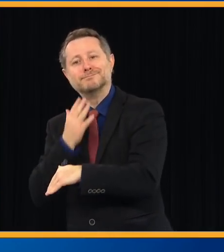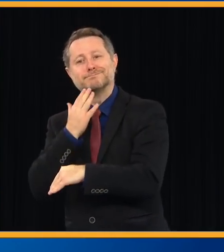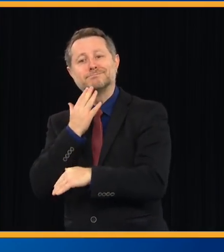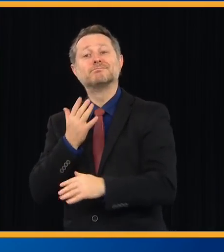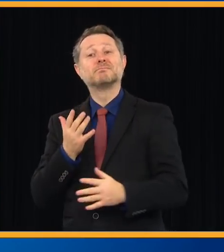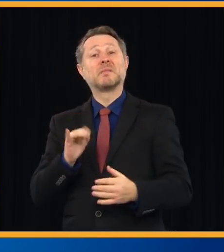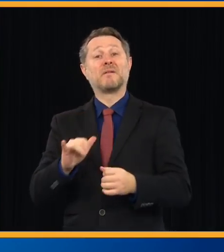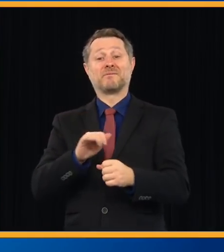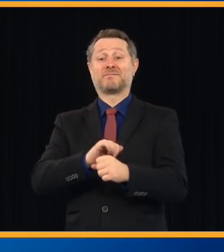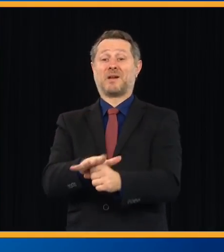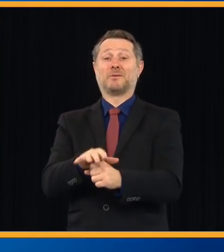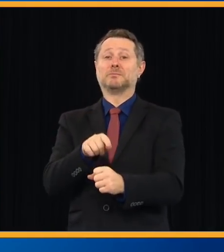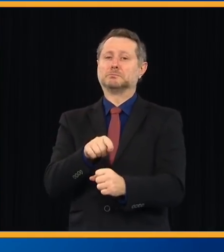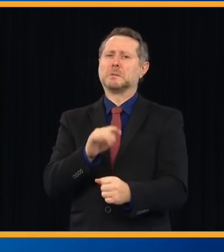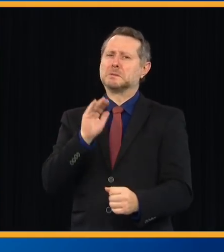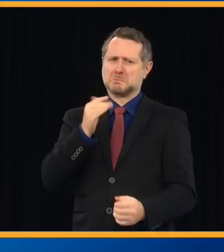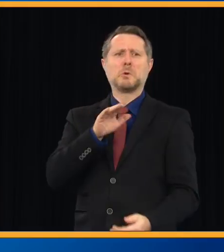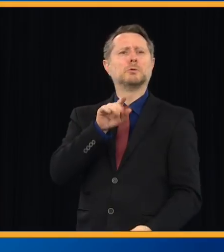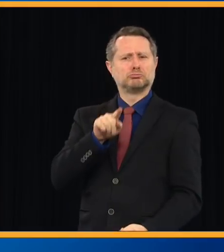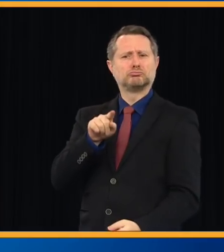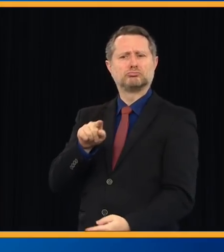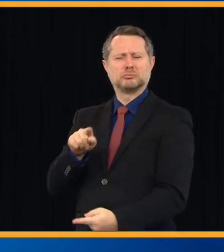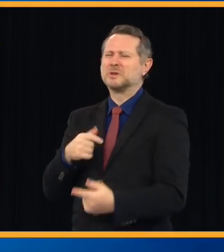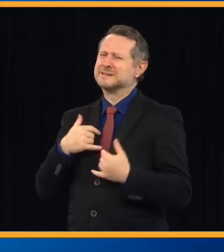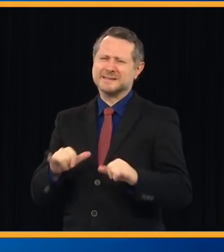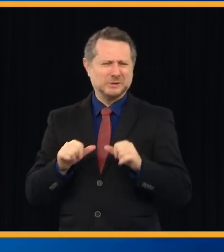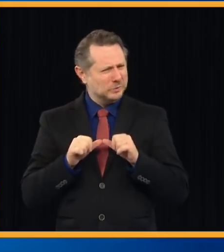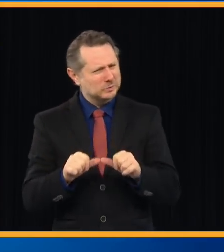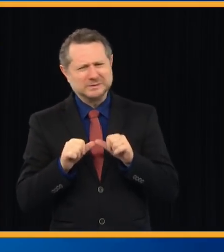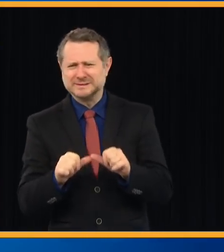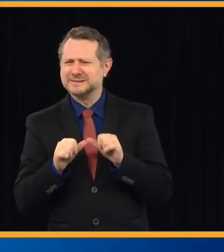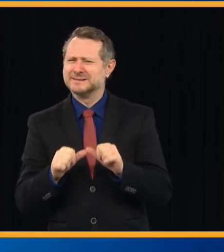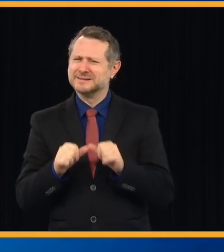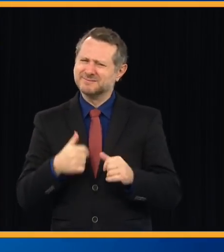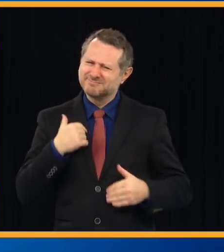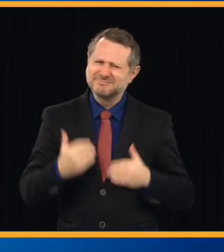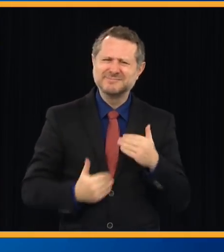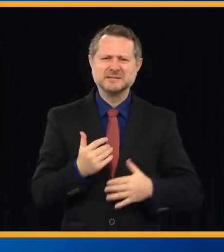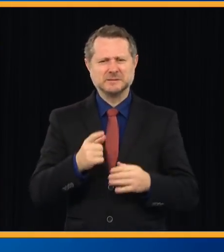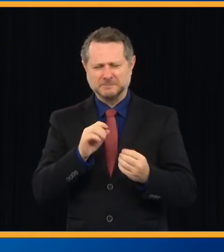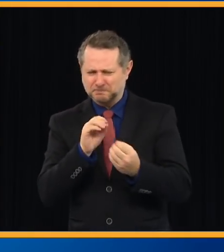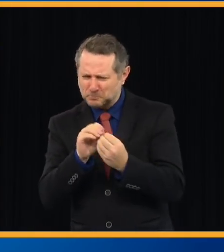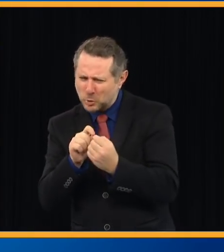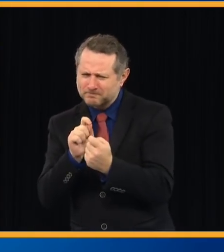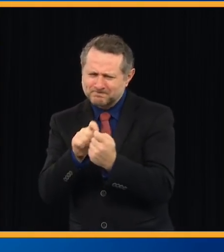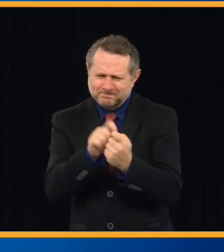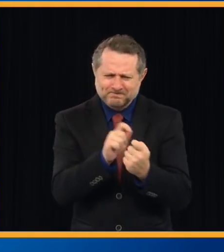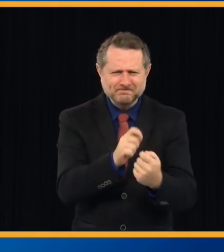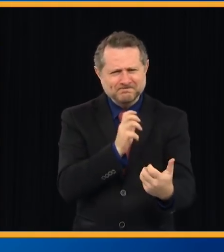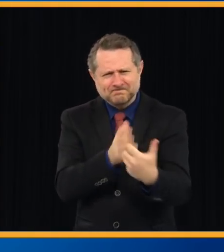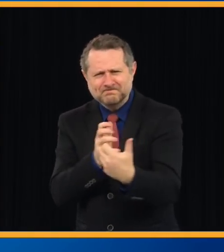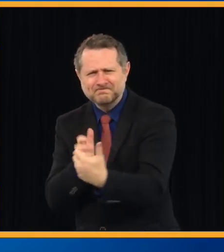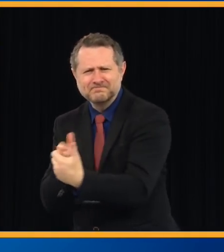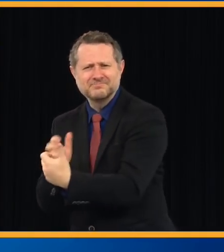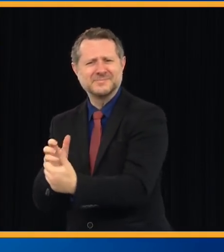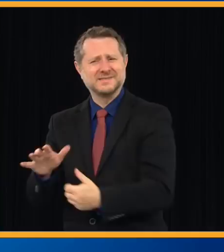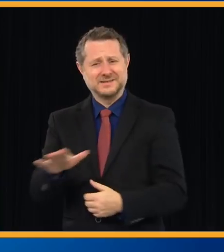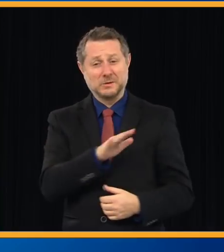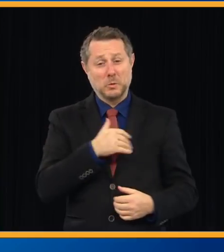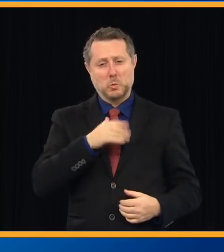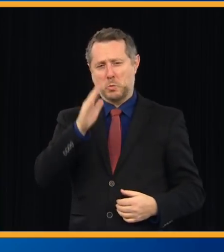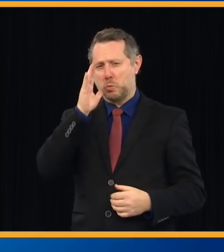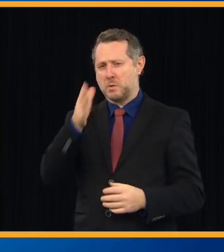is reducing, let's get more refined, more targeted. And I'm going to be speaking with the hospitals this